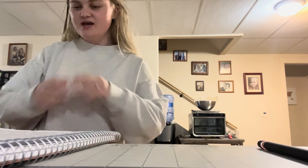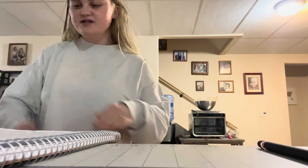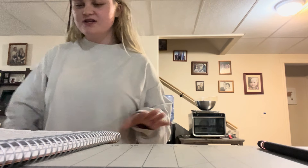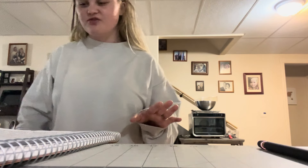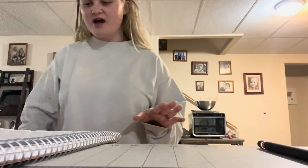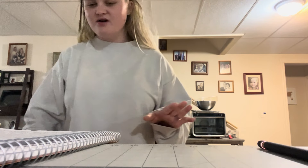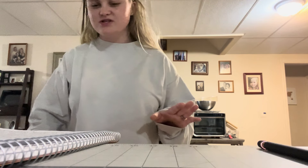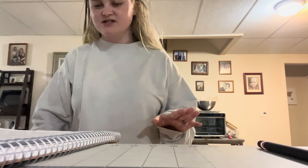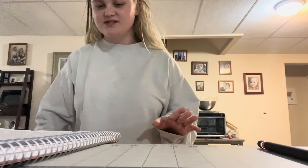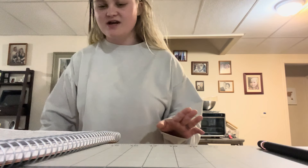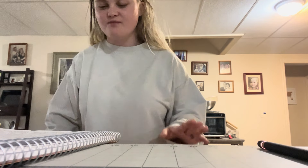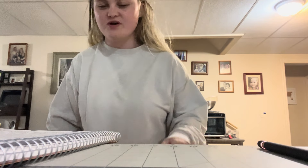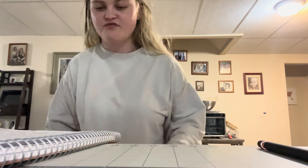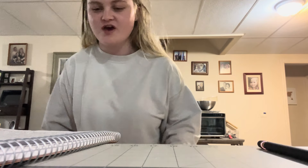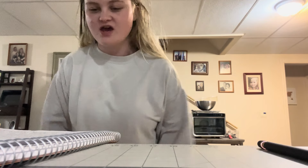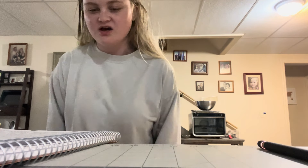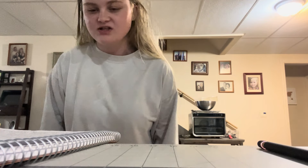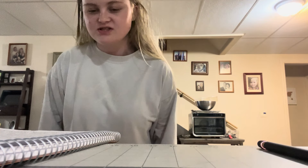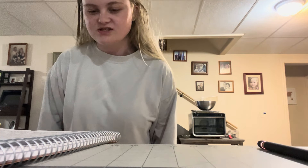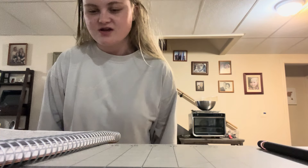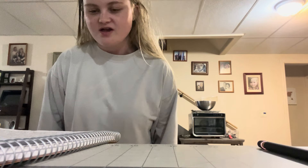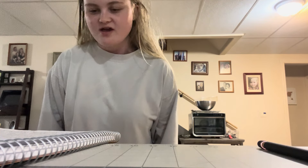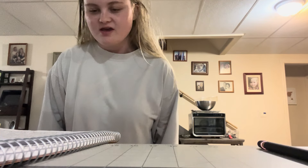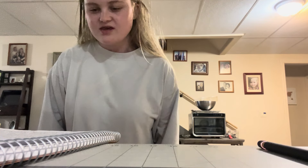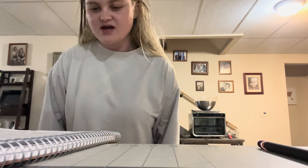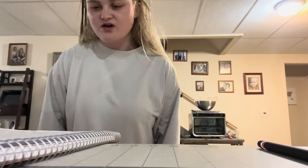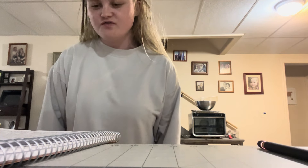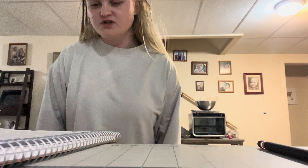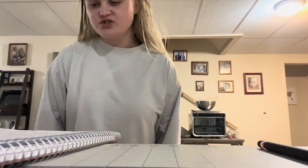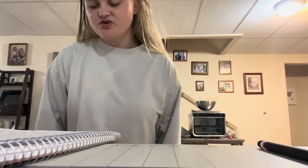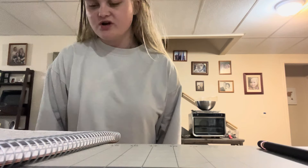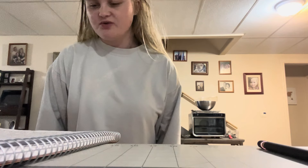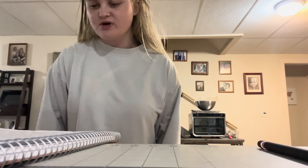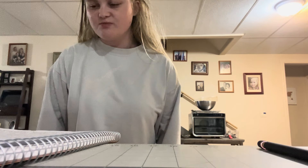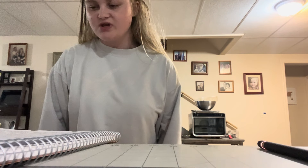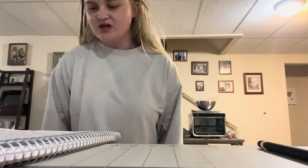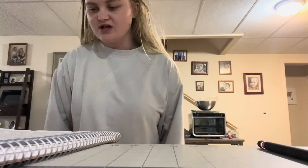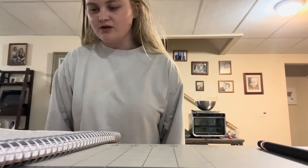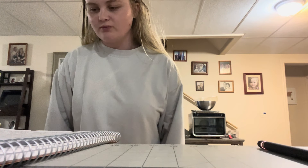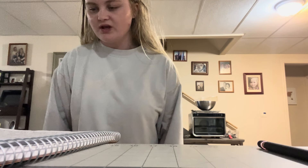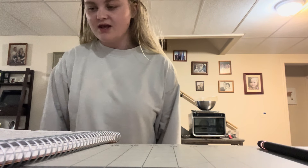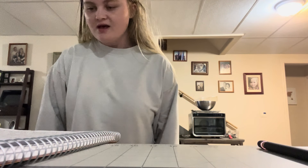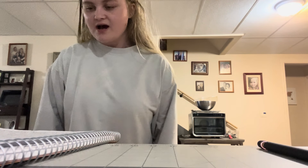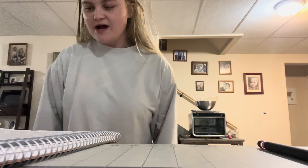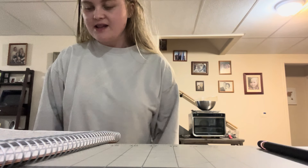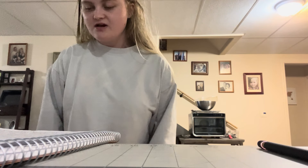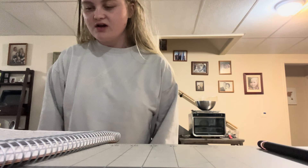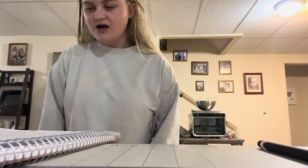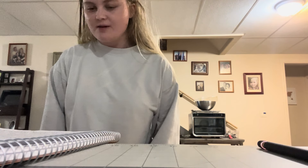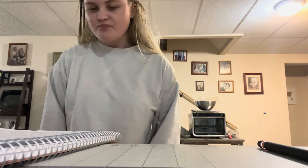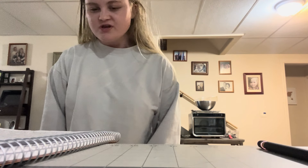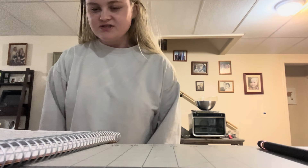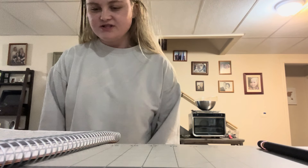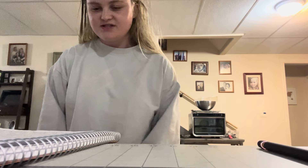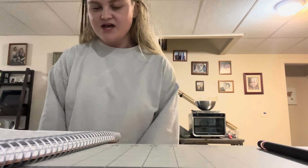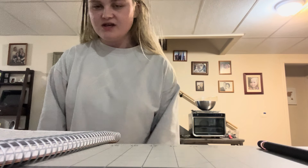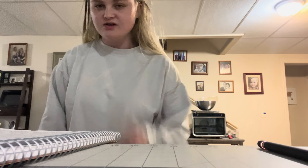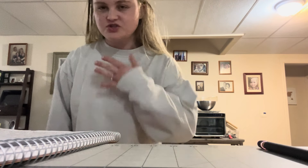Tens of thousands of my fans get overjoyed when meeting me. I look up to Taylor